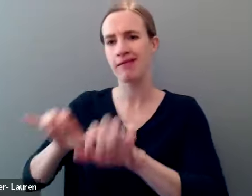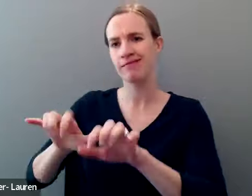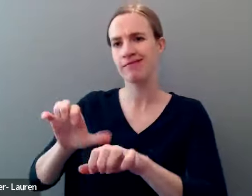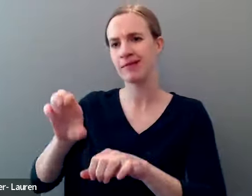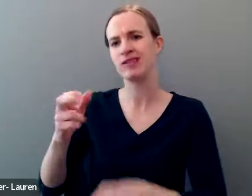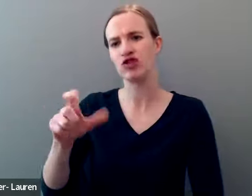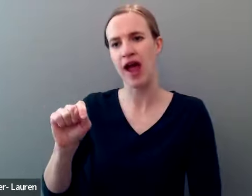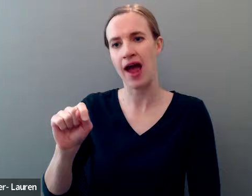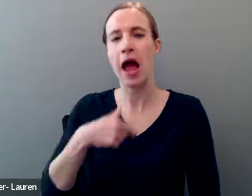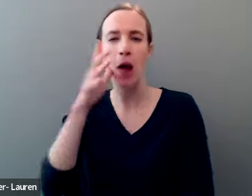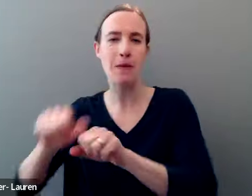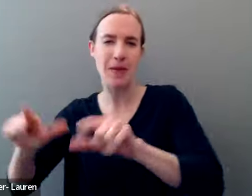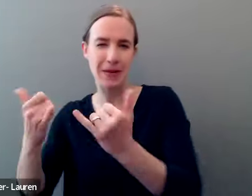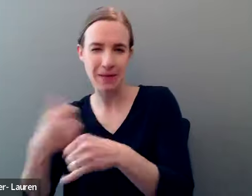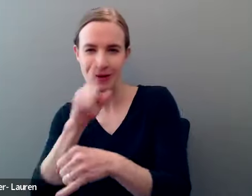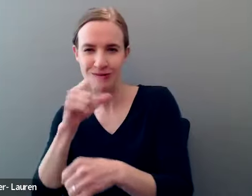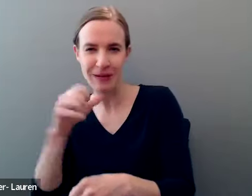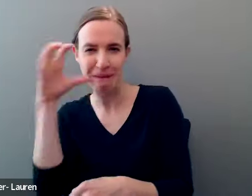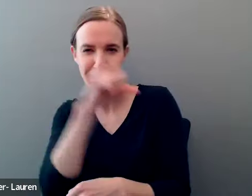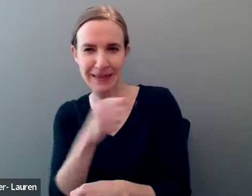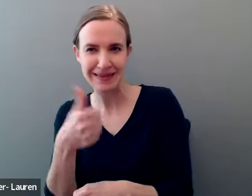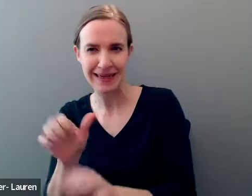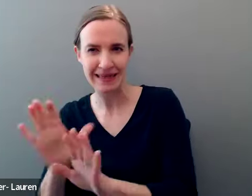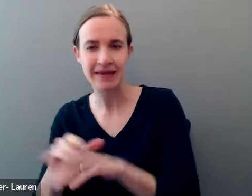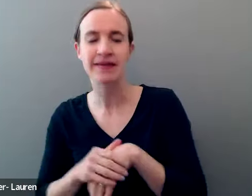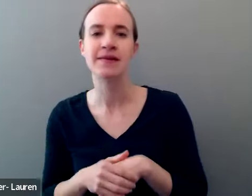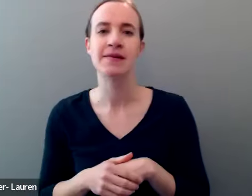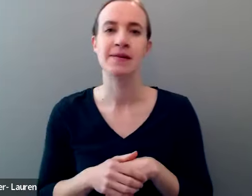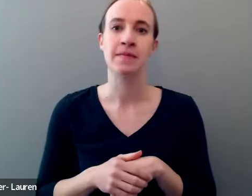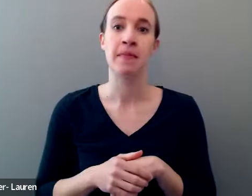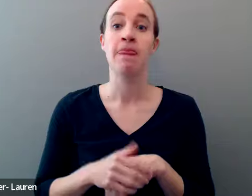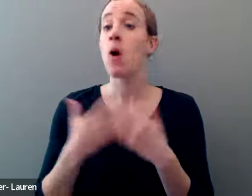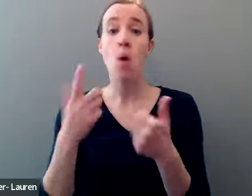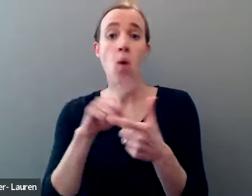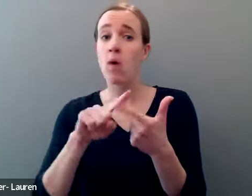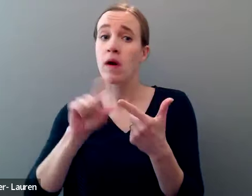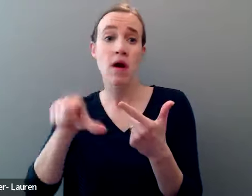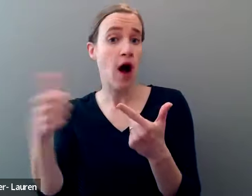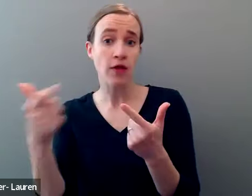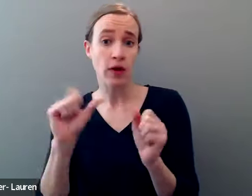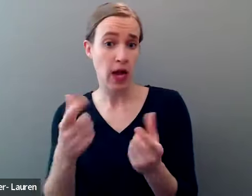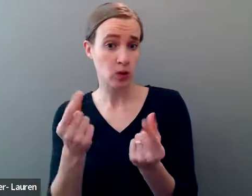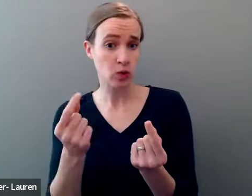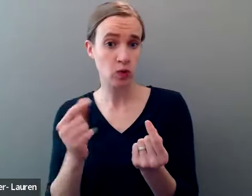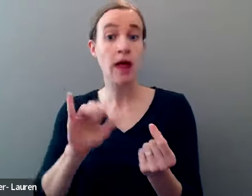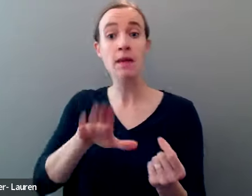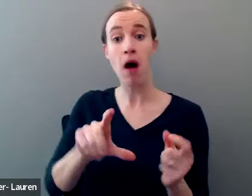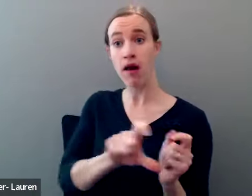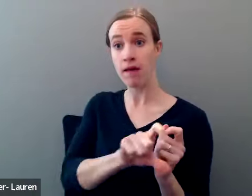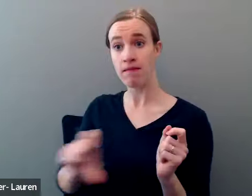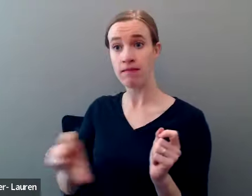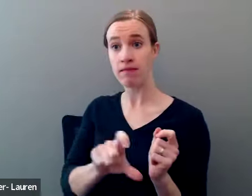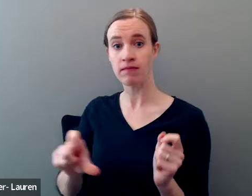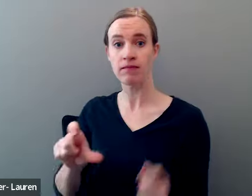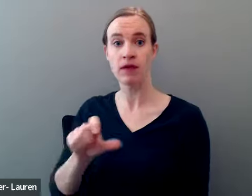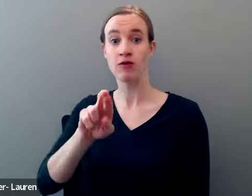as I'm talking about that so that I can see, or raise your hand in the reactions section. And then